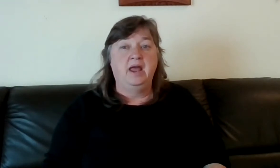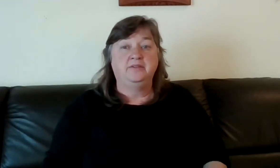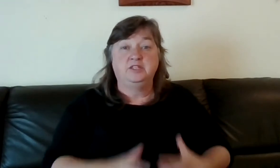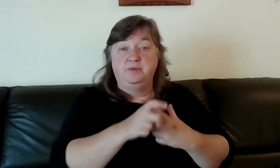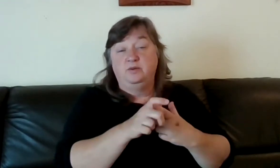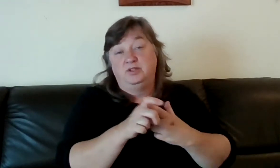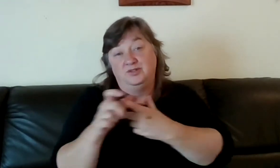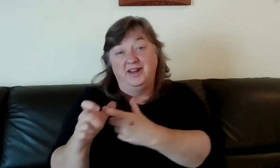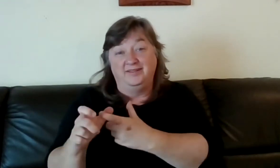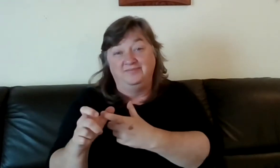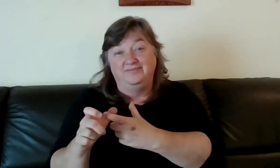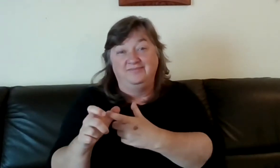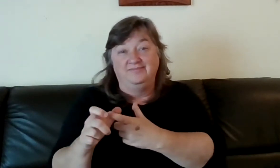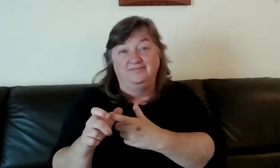And the speed at which you sign it.